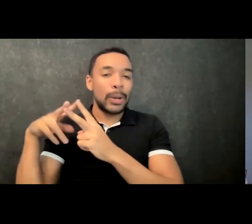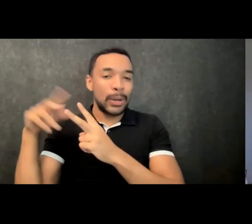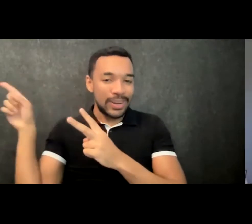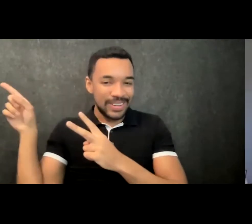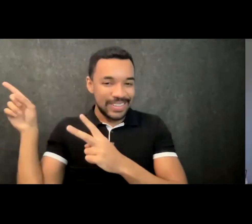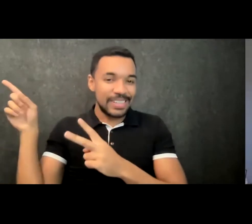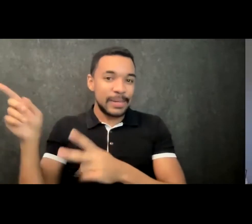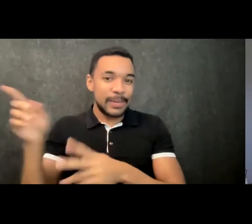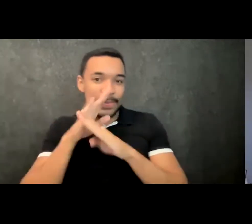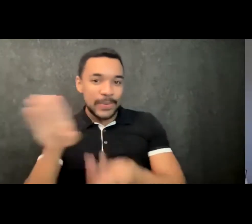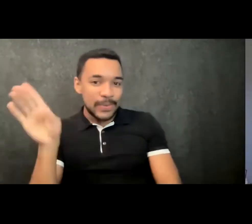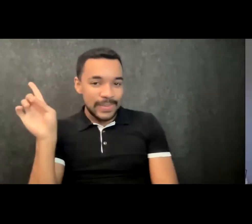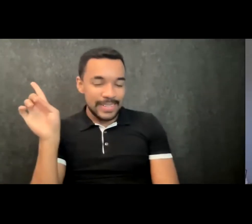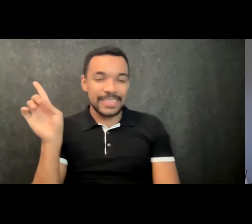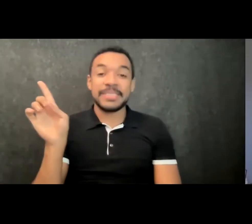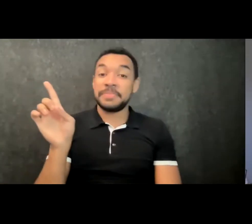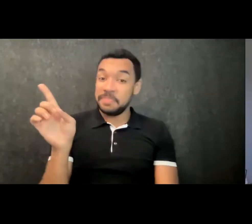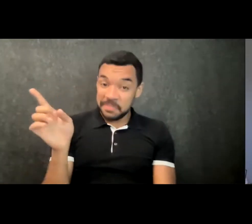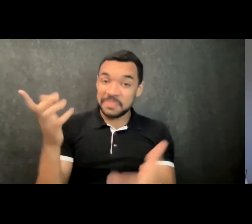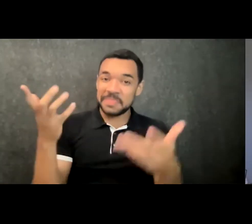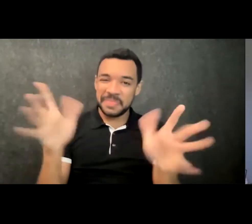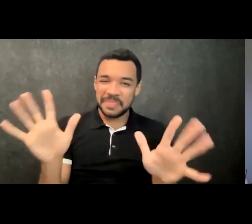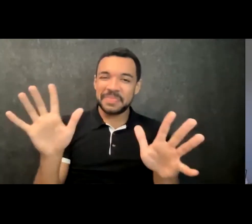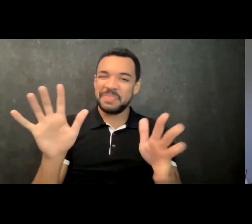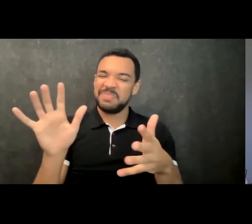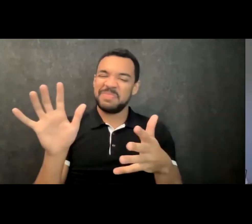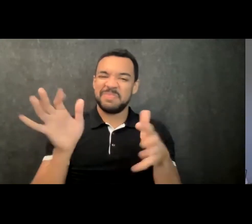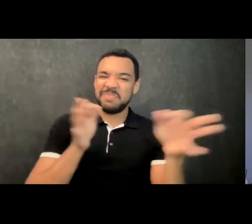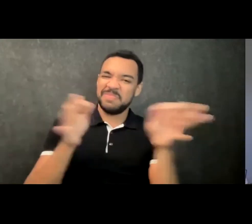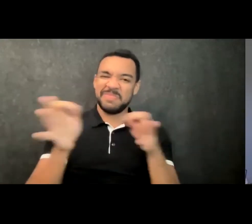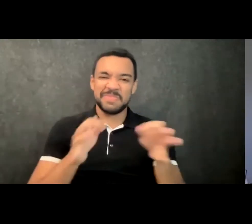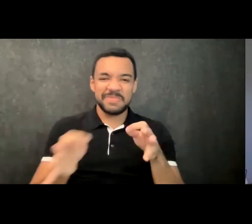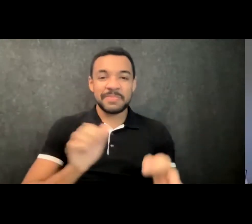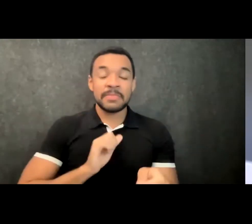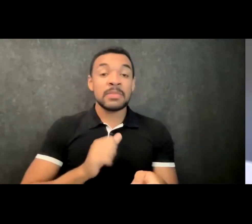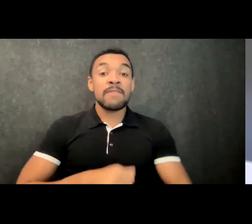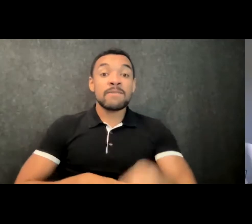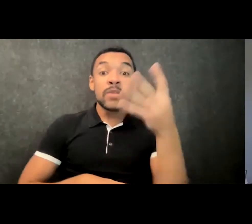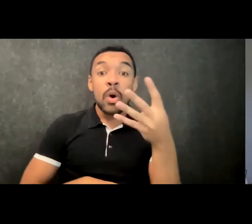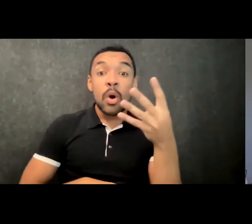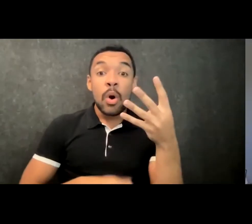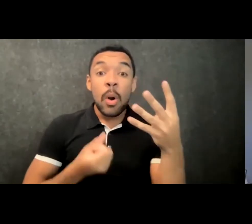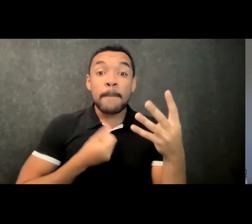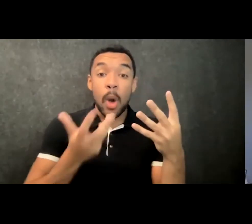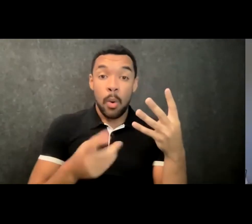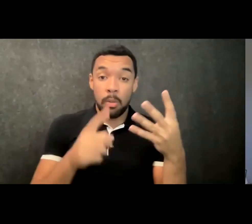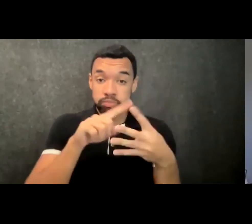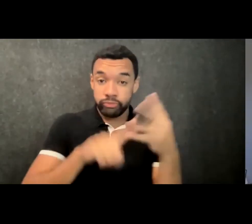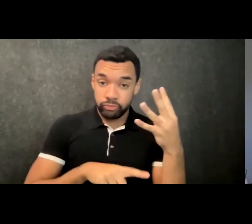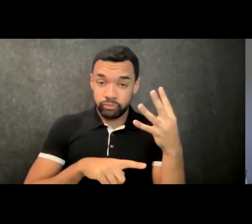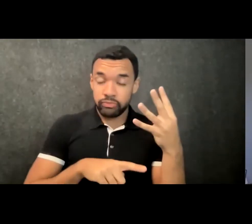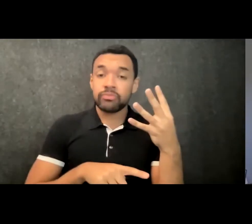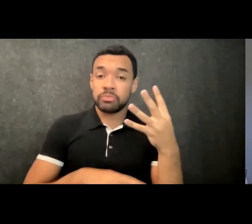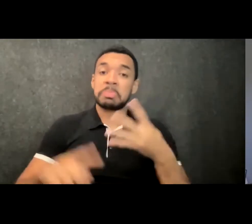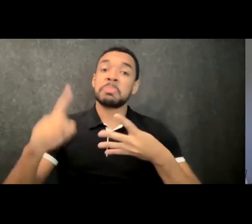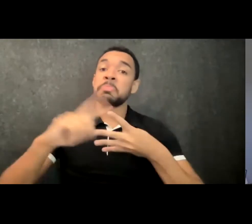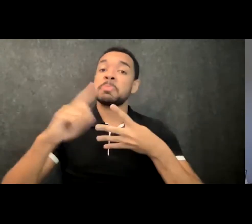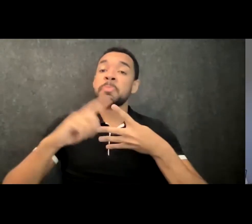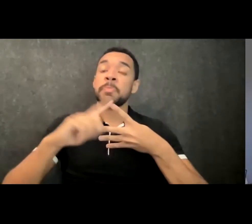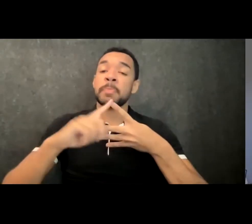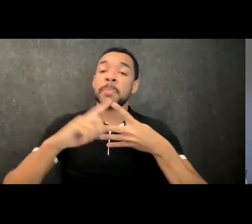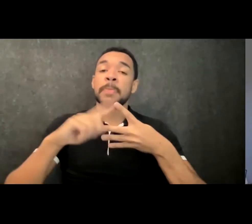that. So I have 4 poems. I will just get to it right away. This first one